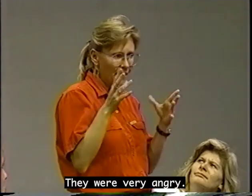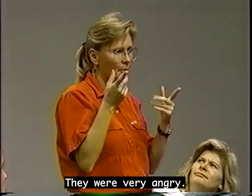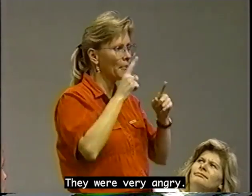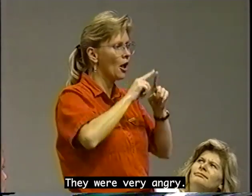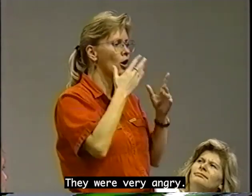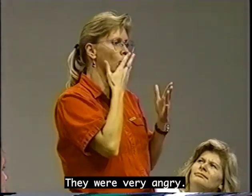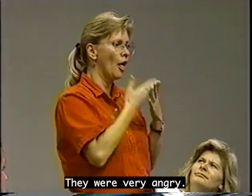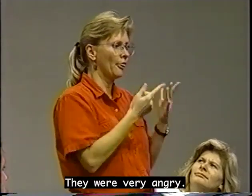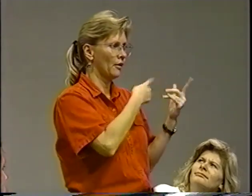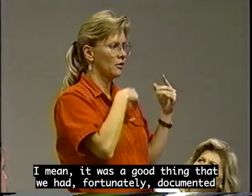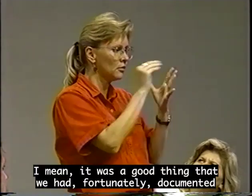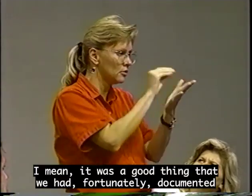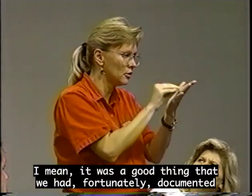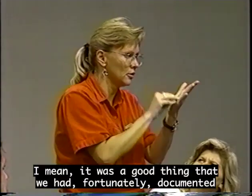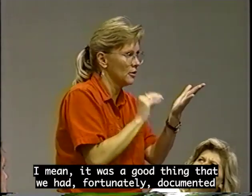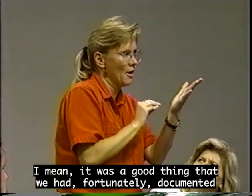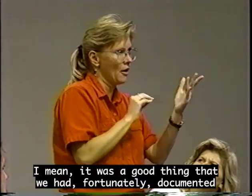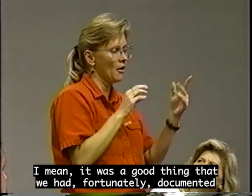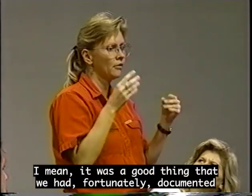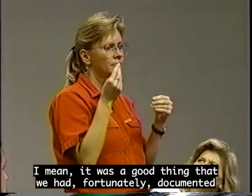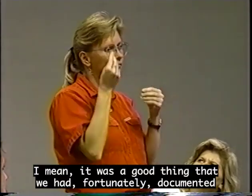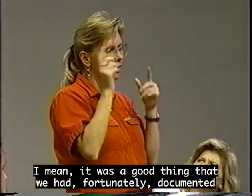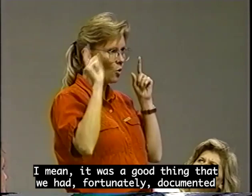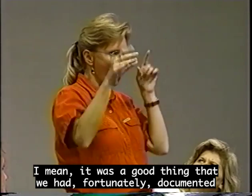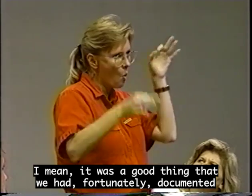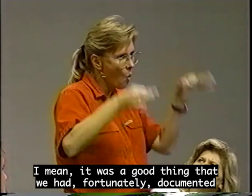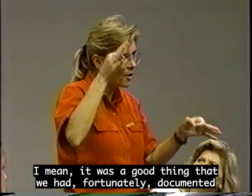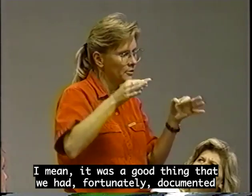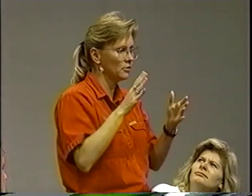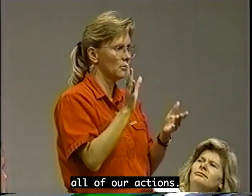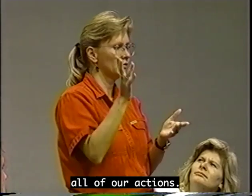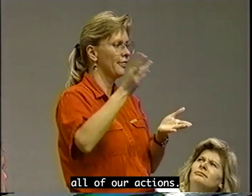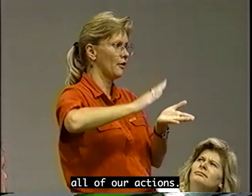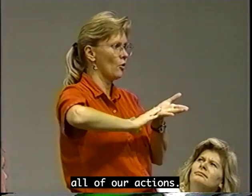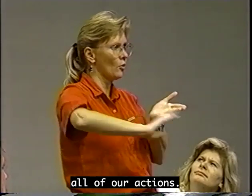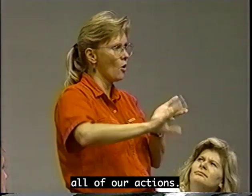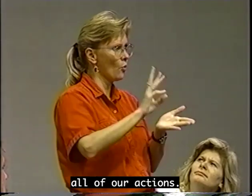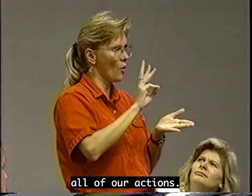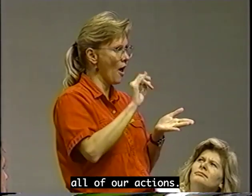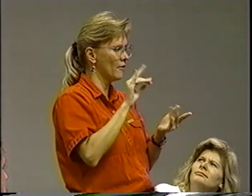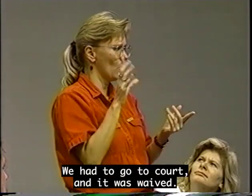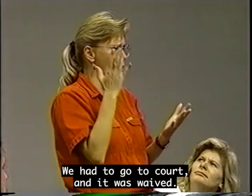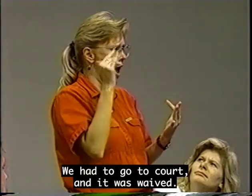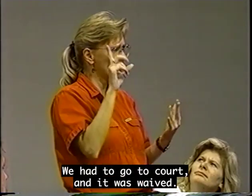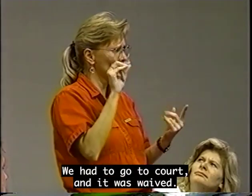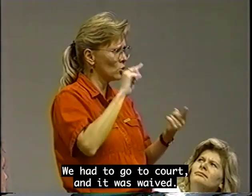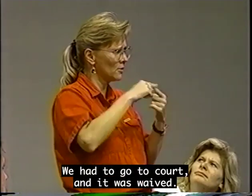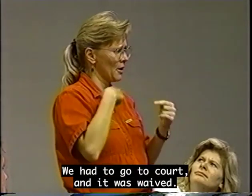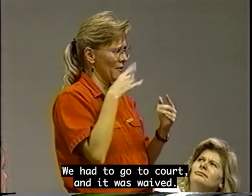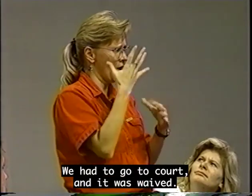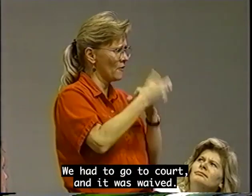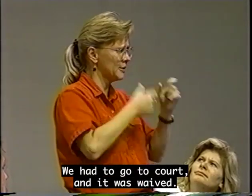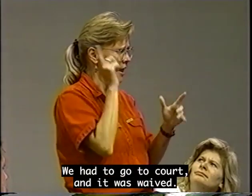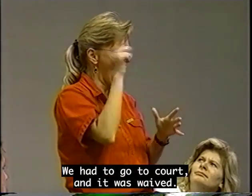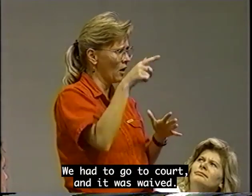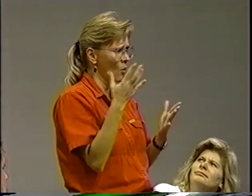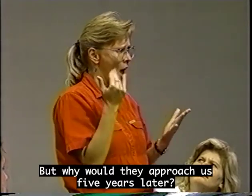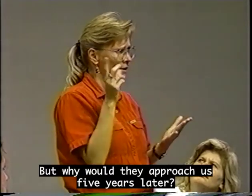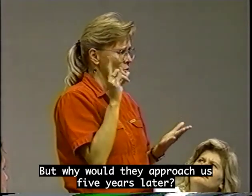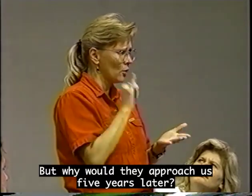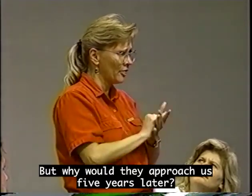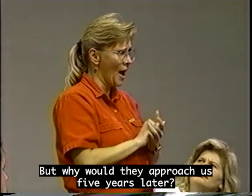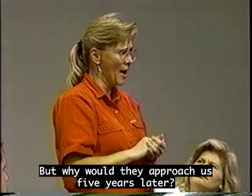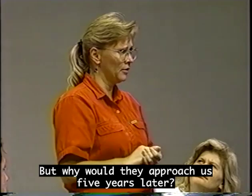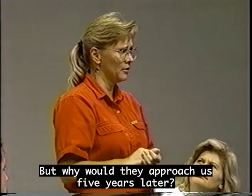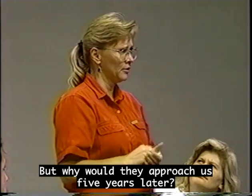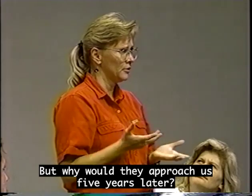us. They were very angry. I mean, it was a good thing that we had fortunately documented all of our actions. We had to go to court, and it was waived.